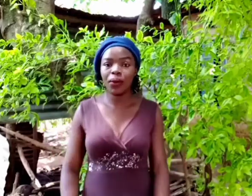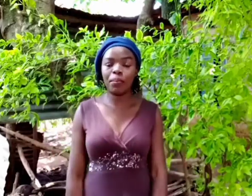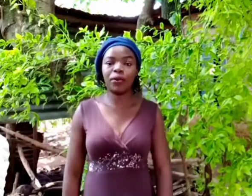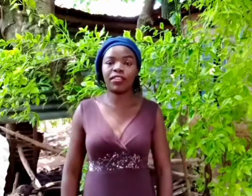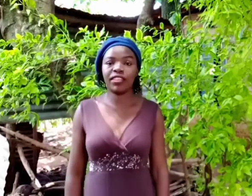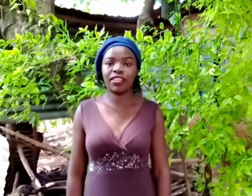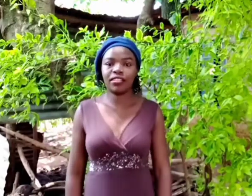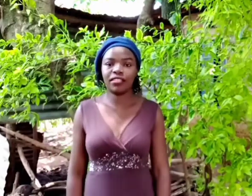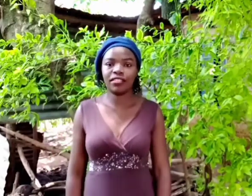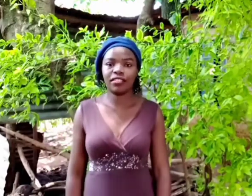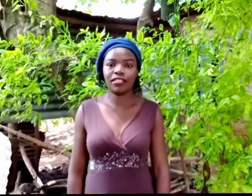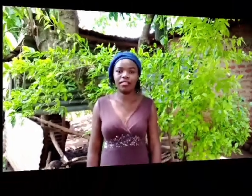Opposite.